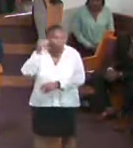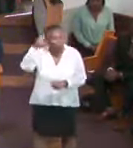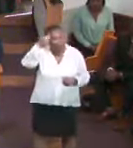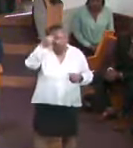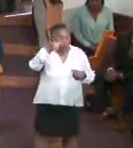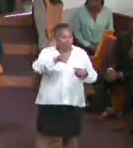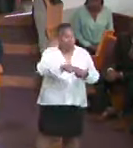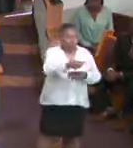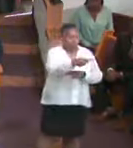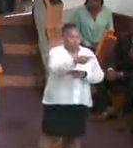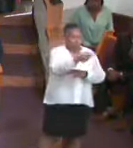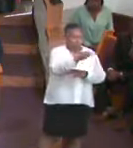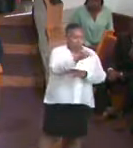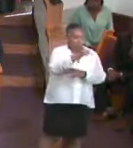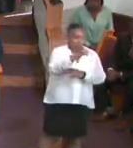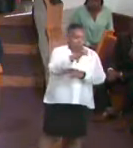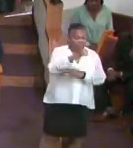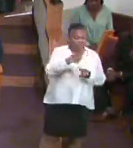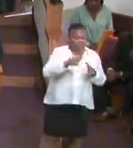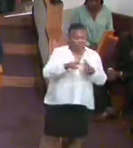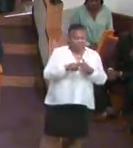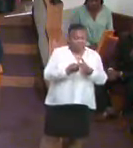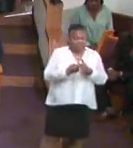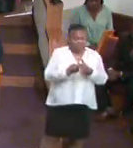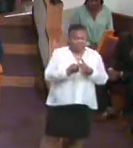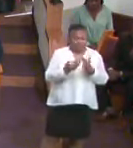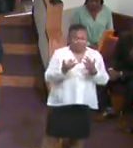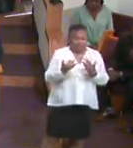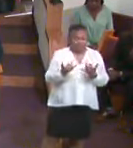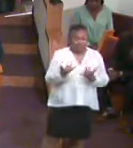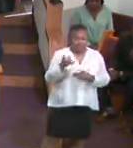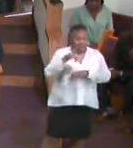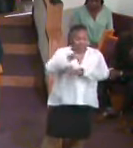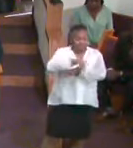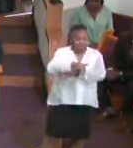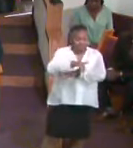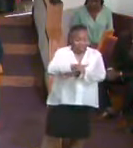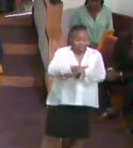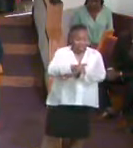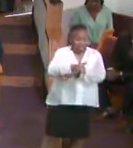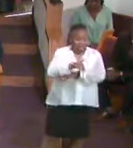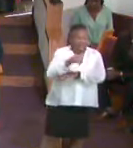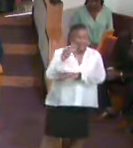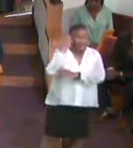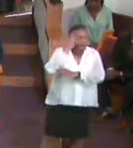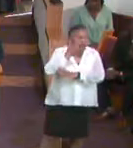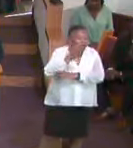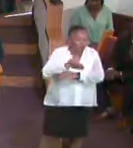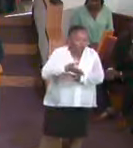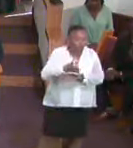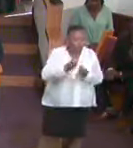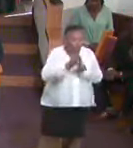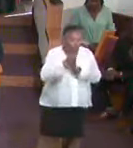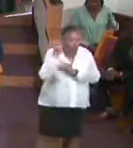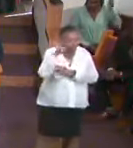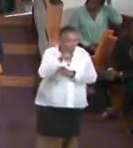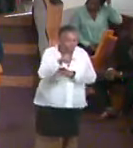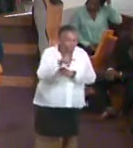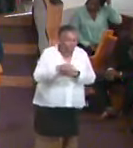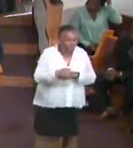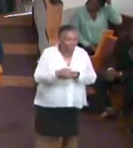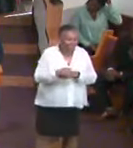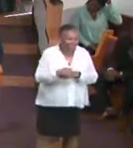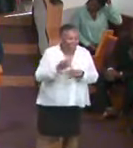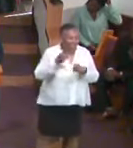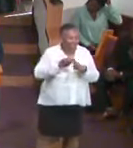Gethsemane will start tonight praying for you, and we'll be praying for you until your plan. Well, we'll be praying for you in